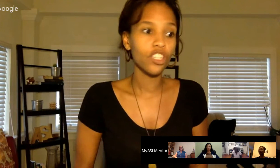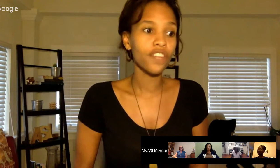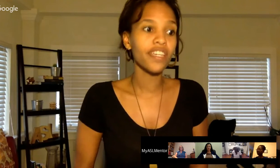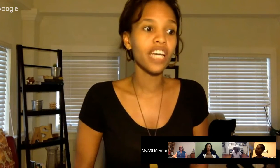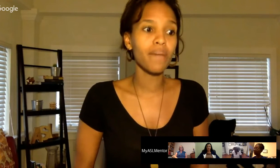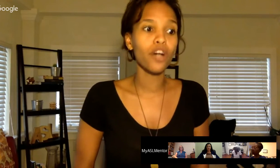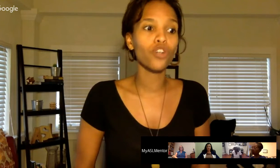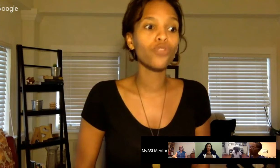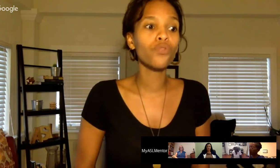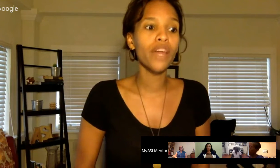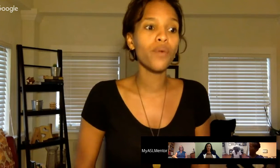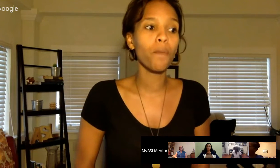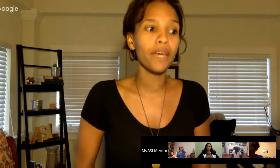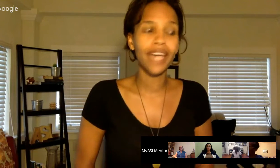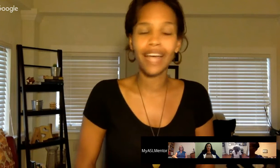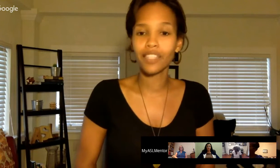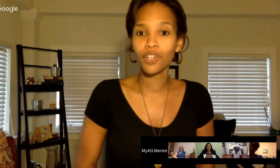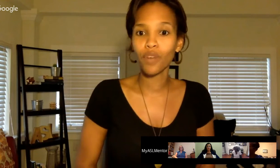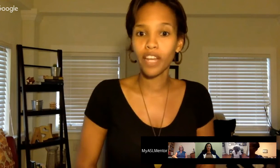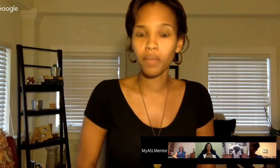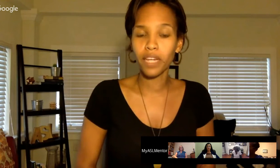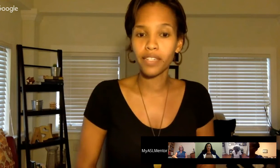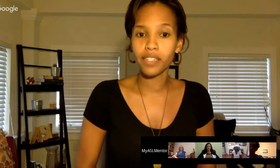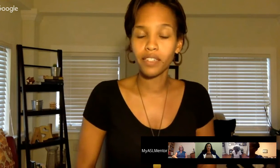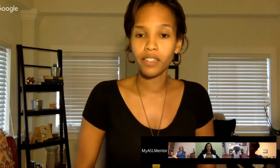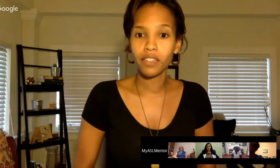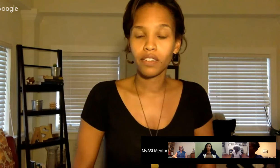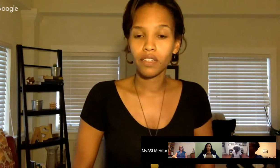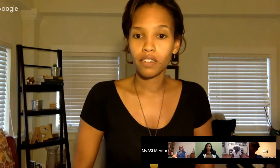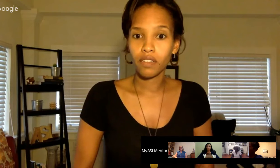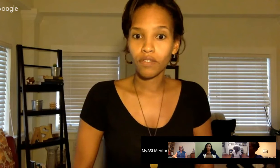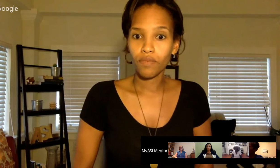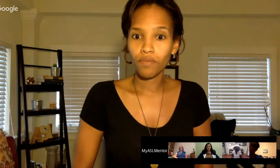They start thinking about who they will pick as their running mate.